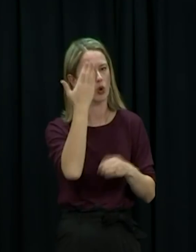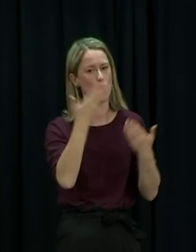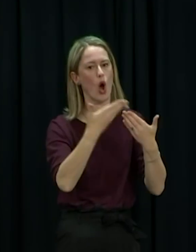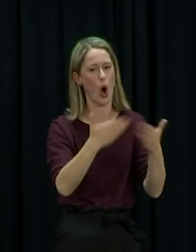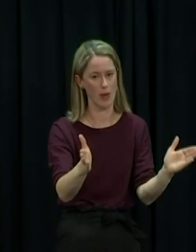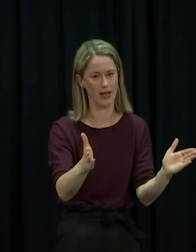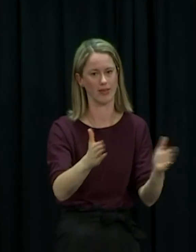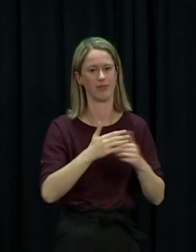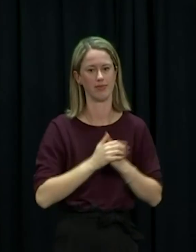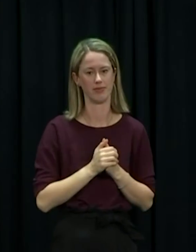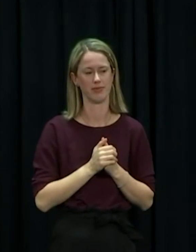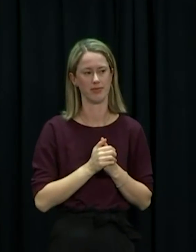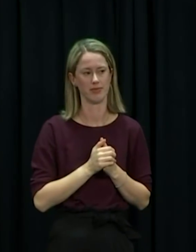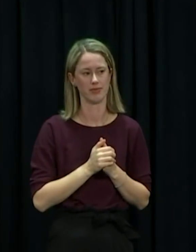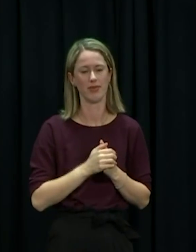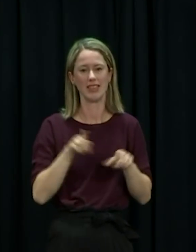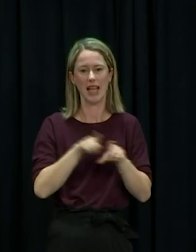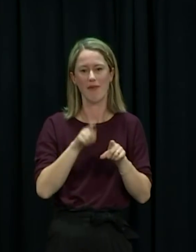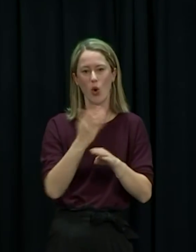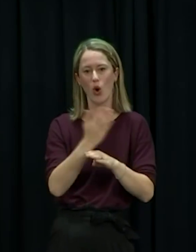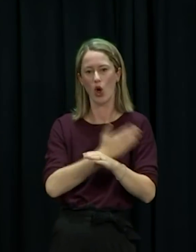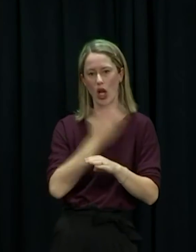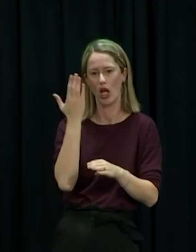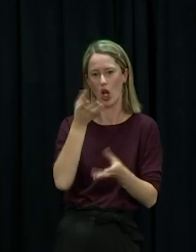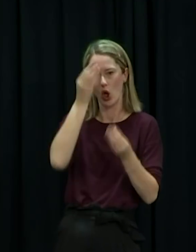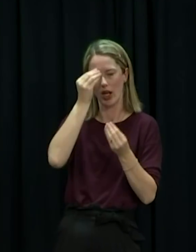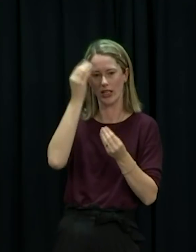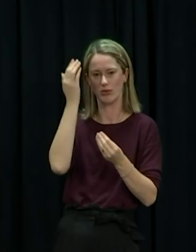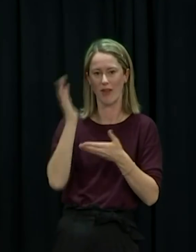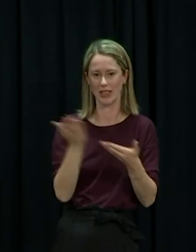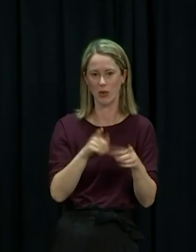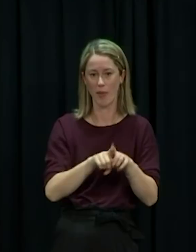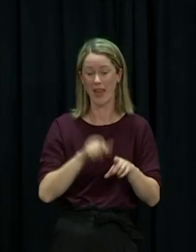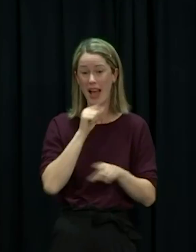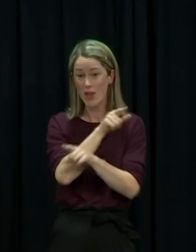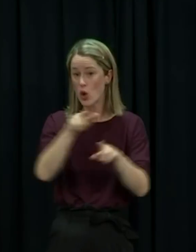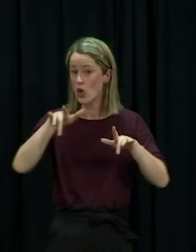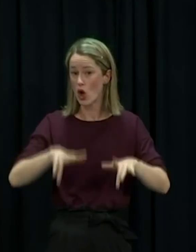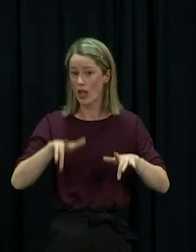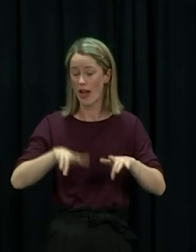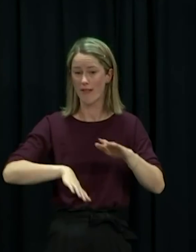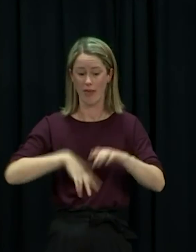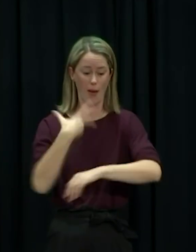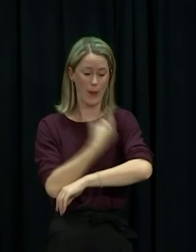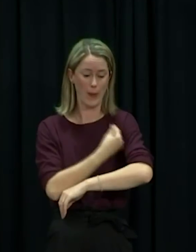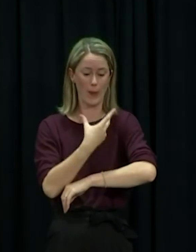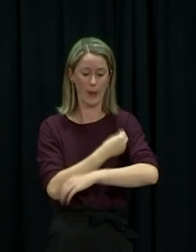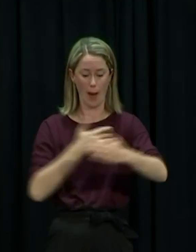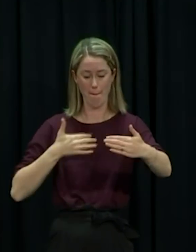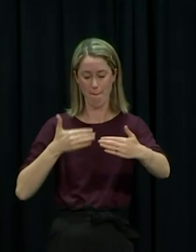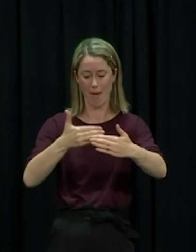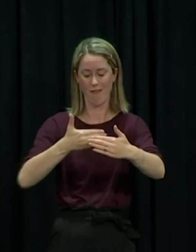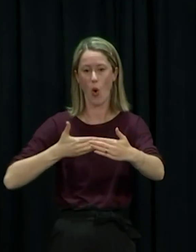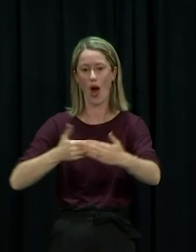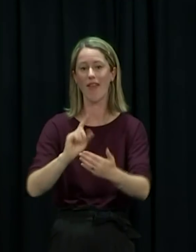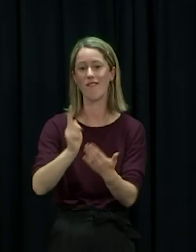schools are able to, and early learning services are able to reopen. Those who are not fully vaccinated in the period leading up to the 1st